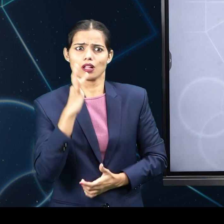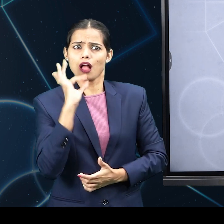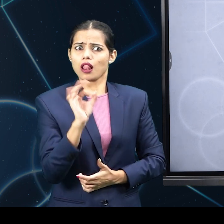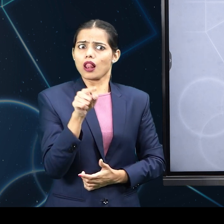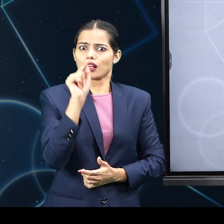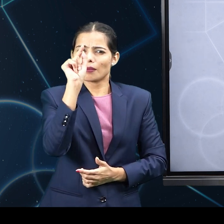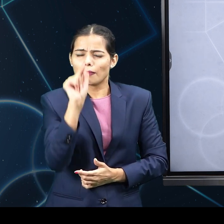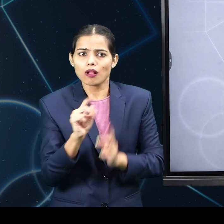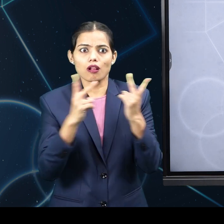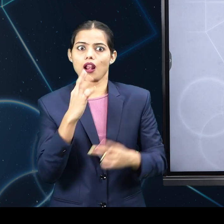sure events,